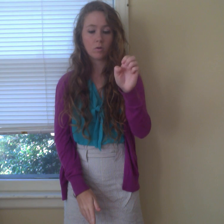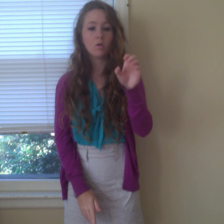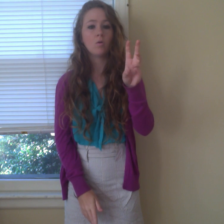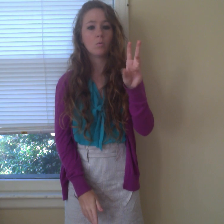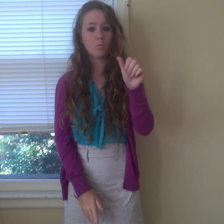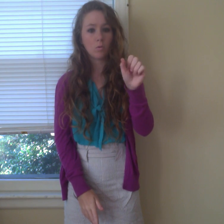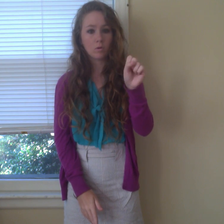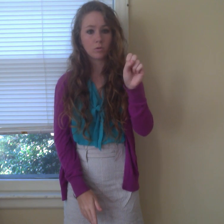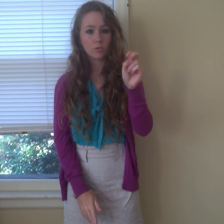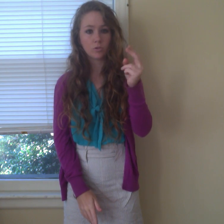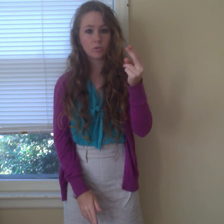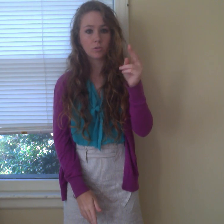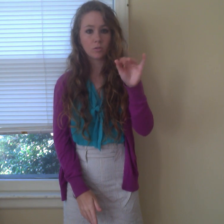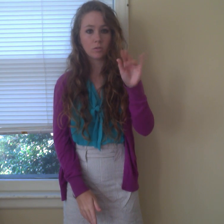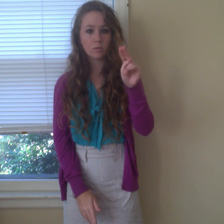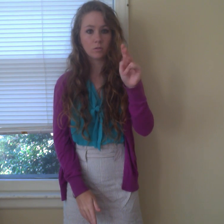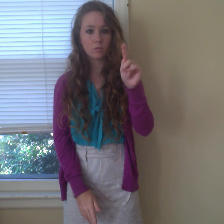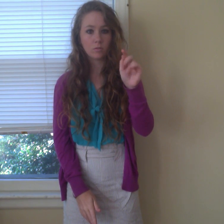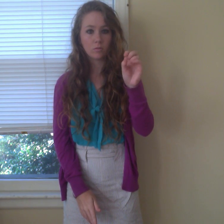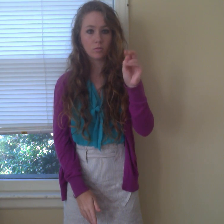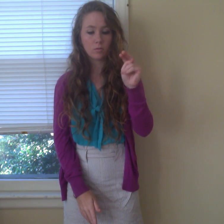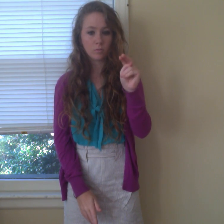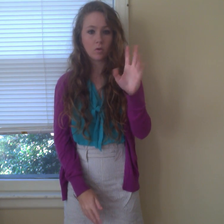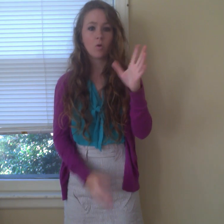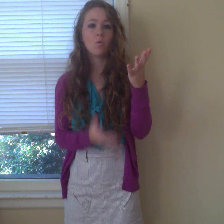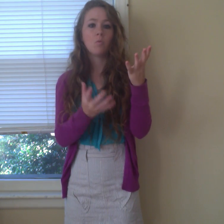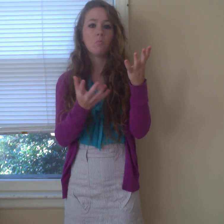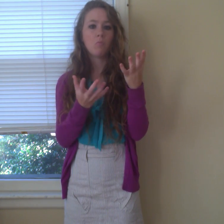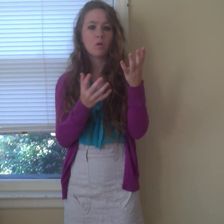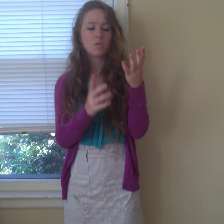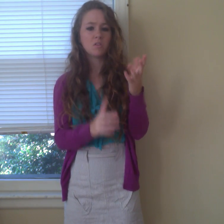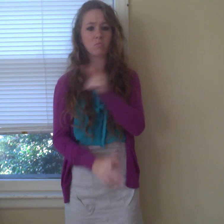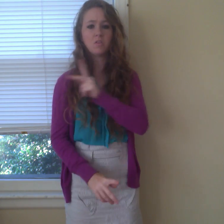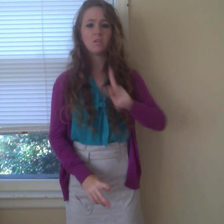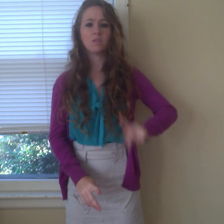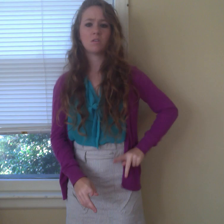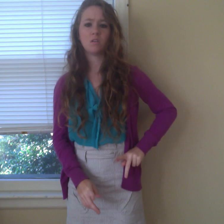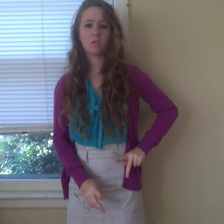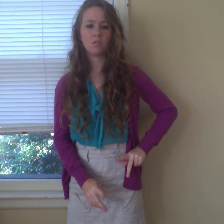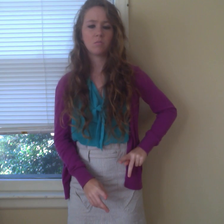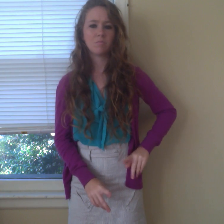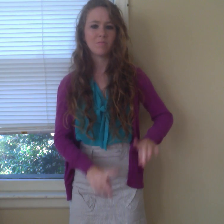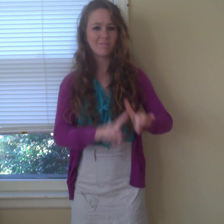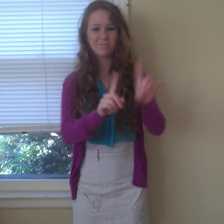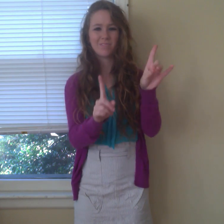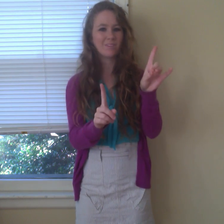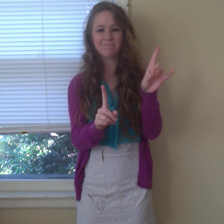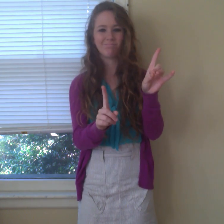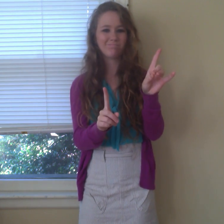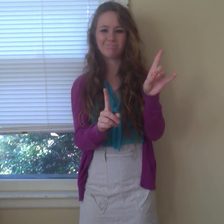majority in a democracy. Why? Let's demonstrate the difference in the setting of the Old West.